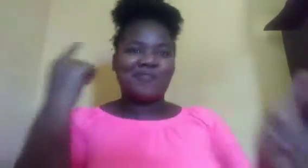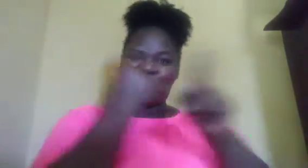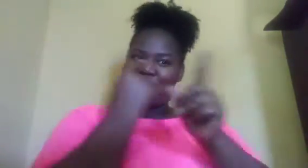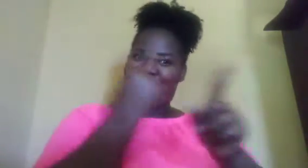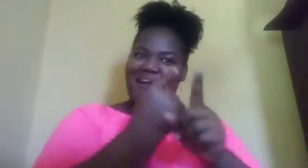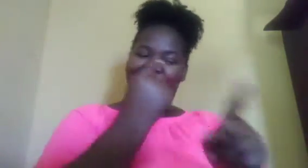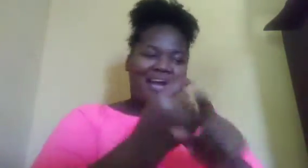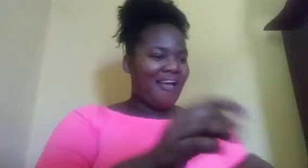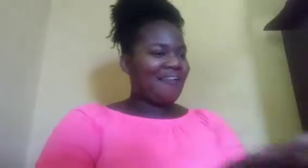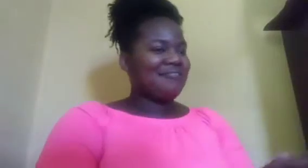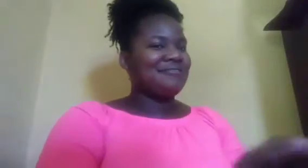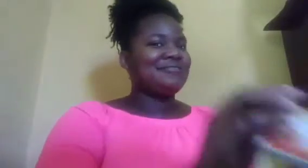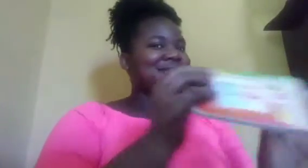Yes, you're right.